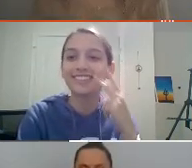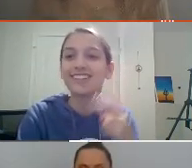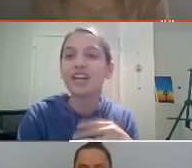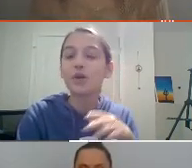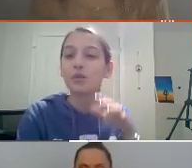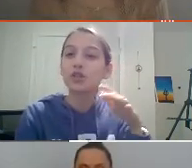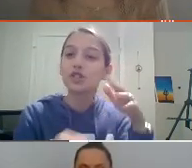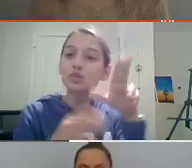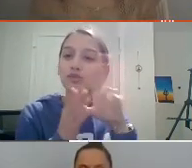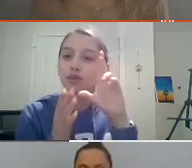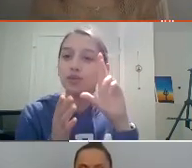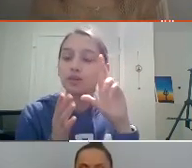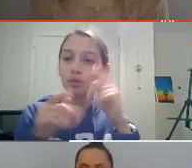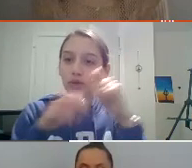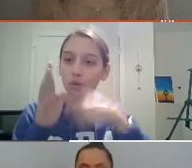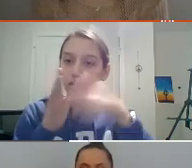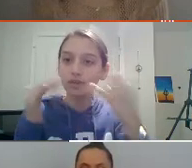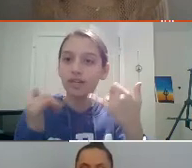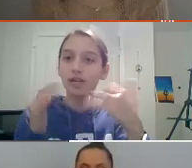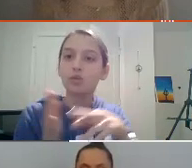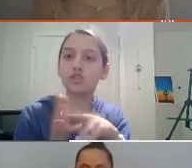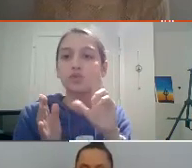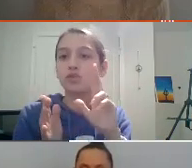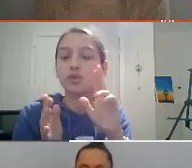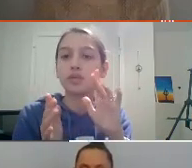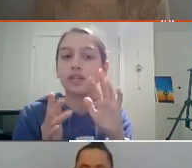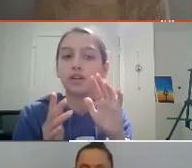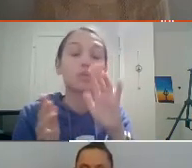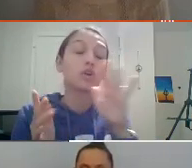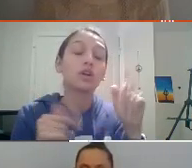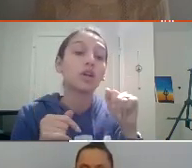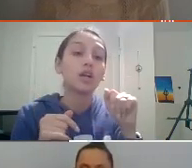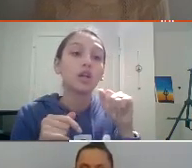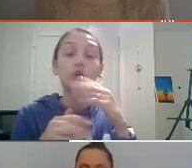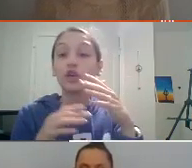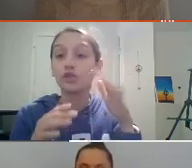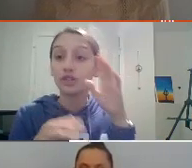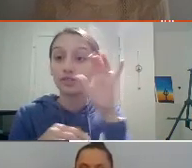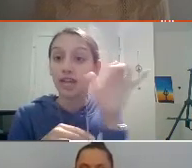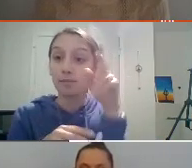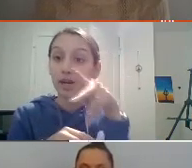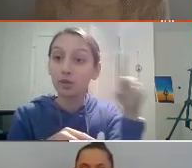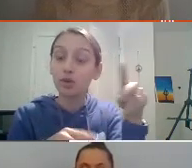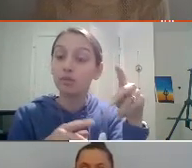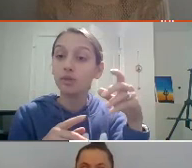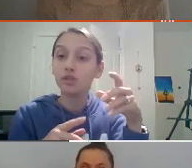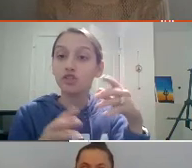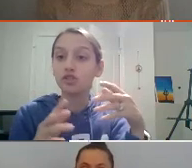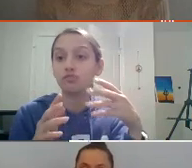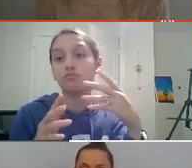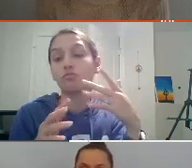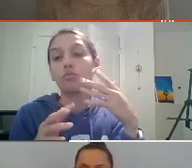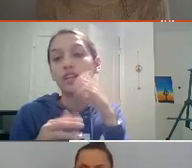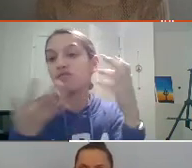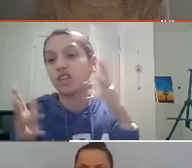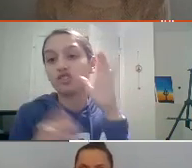Yes, I see her. We're just reviewing, we're recording right now. We're just reviewing, or we're going over the same PowerPoint, but